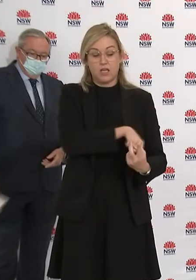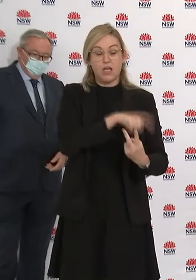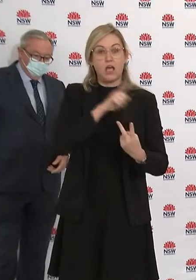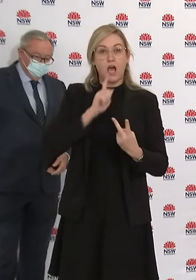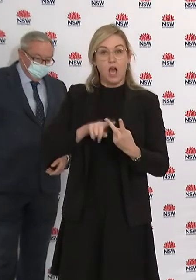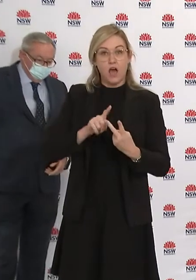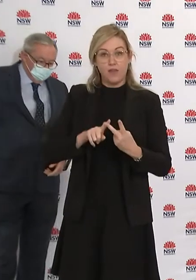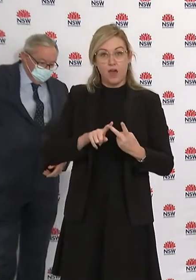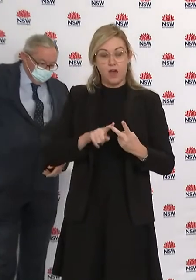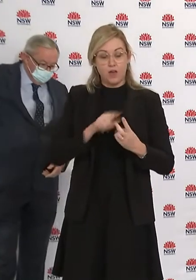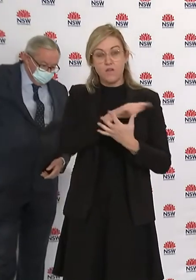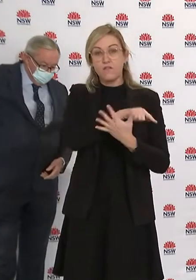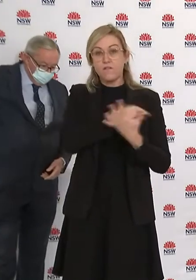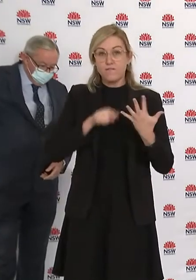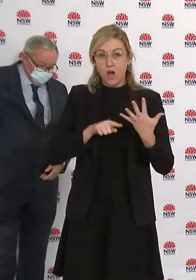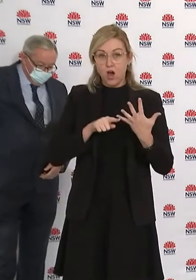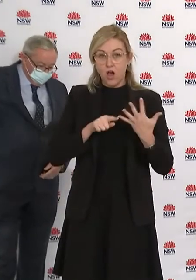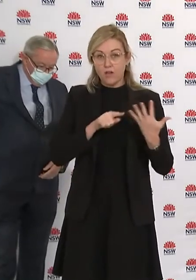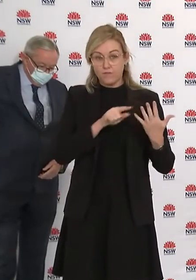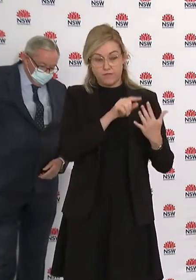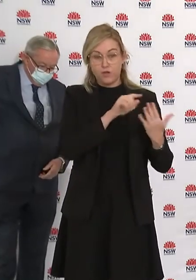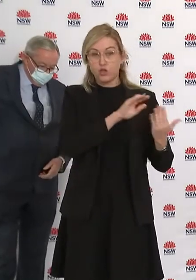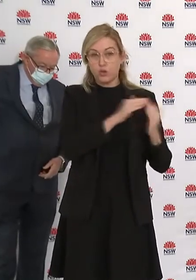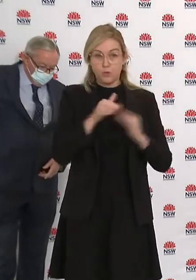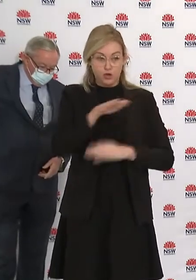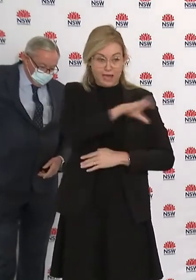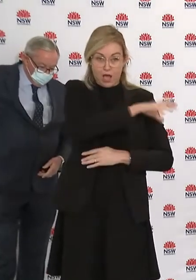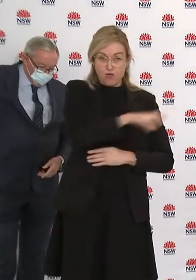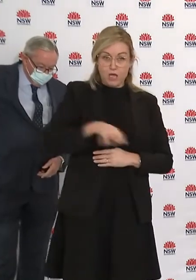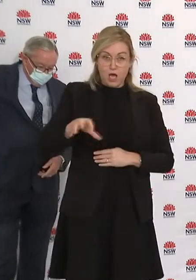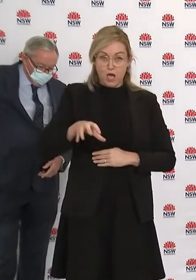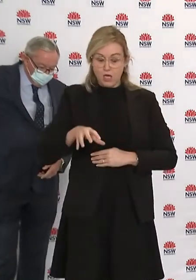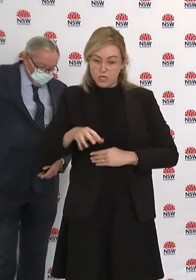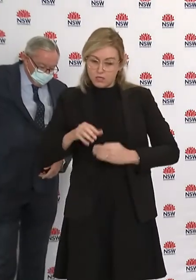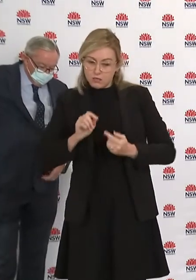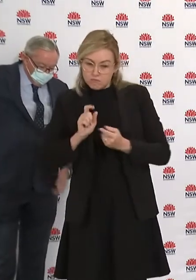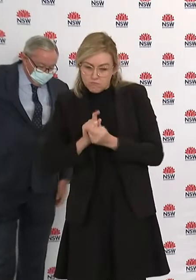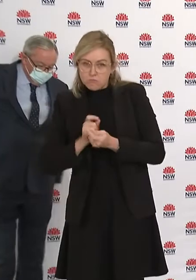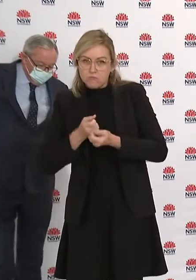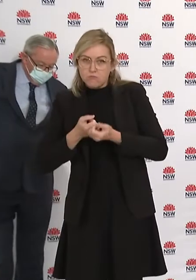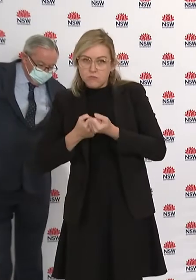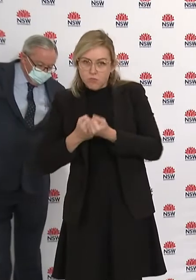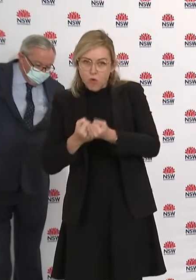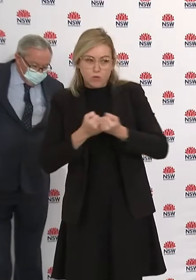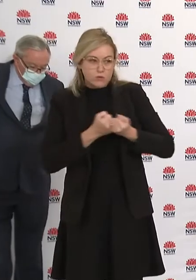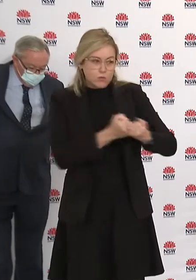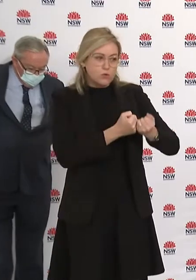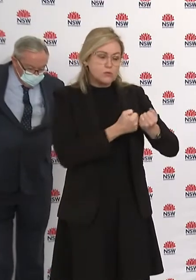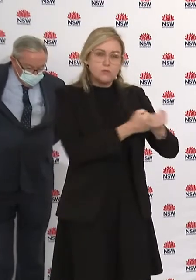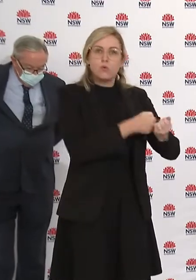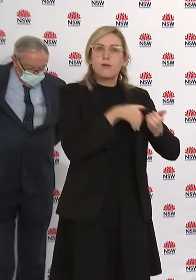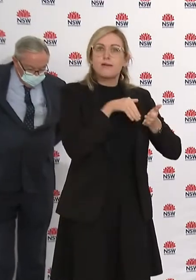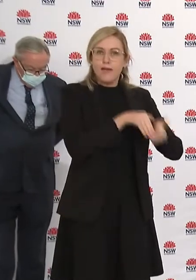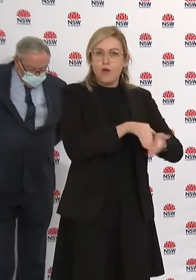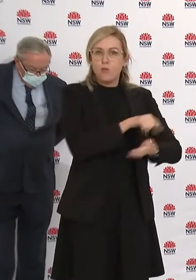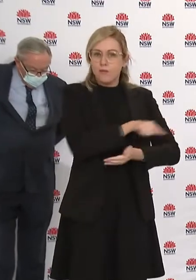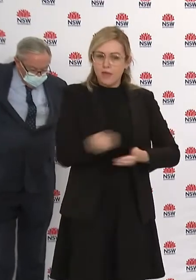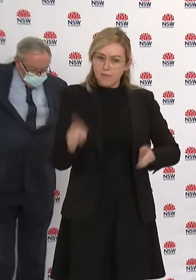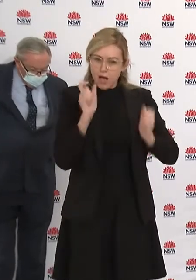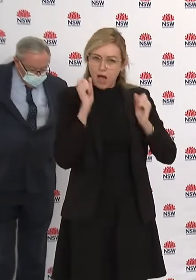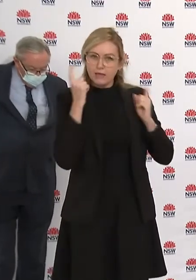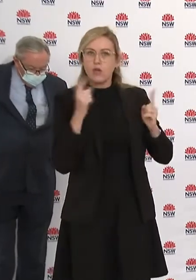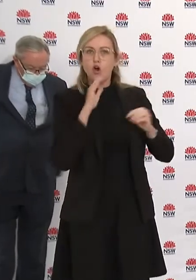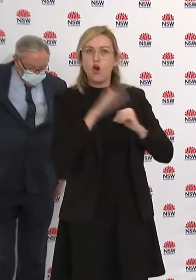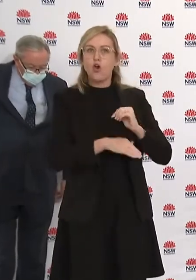on the ground in a grassroots level to support them in being able to comply with the public health advice. And if